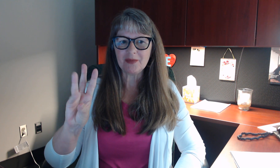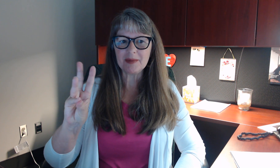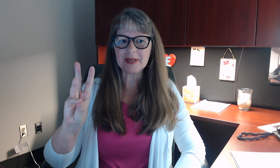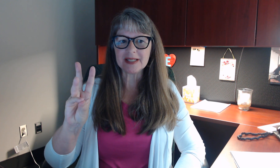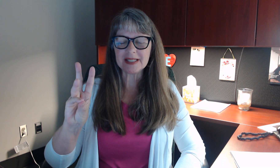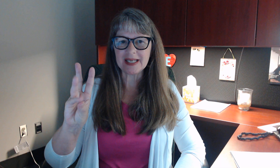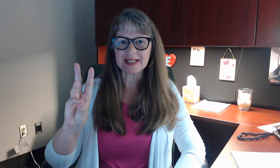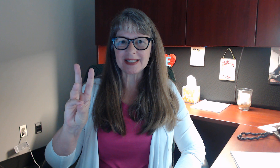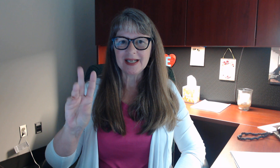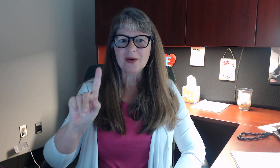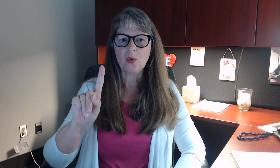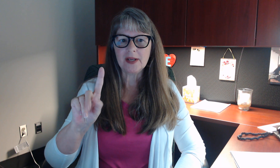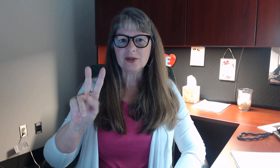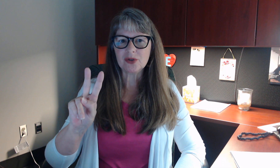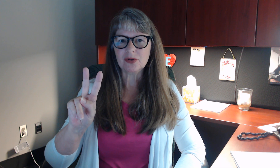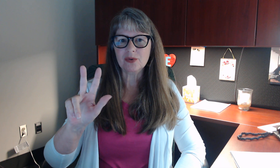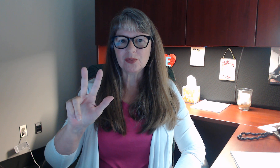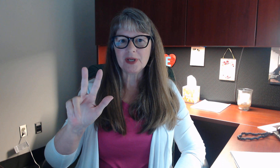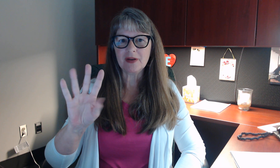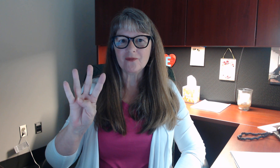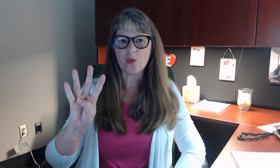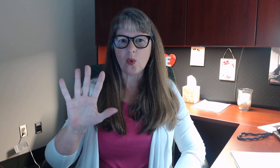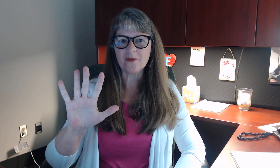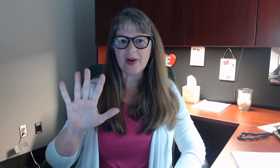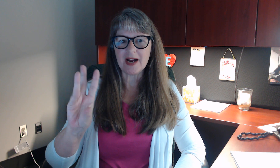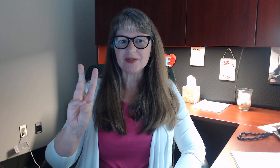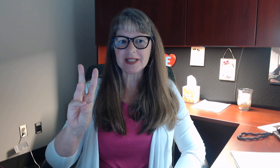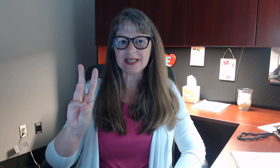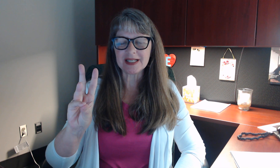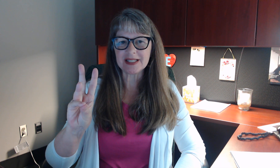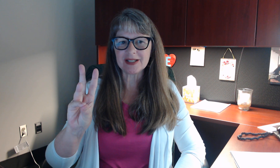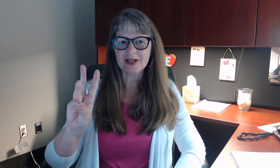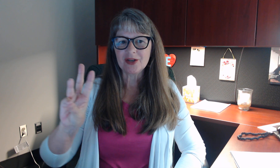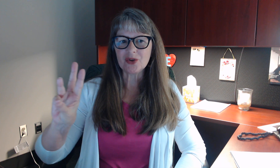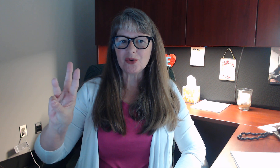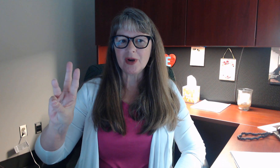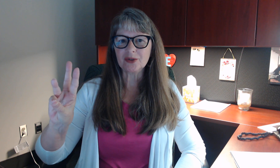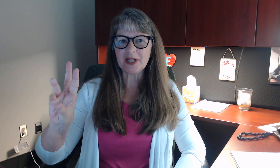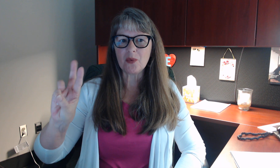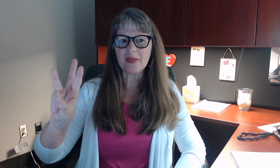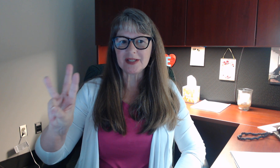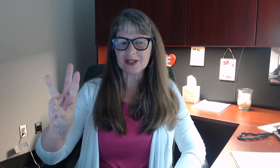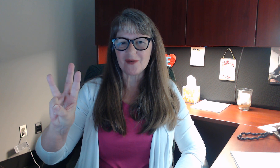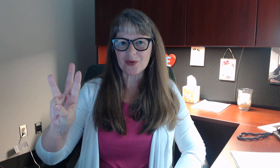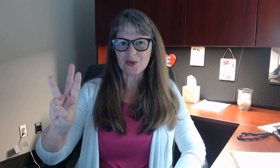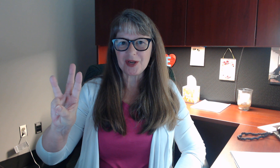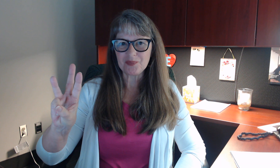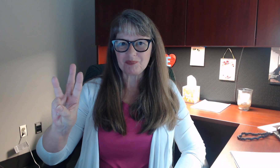But it's a 6. 1, 2, 3, 4, 5, 6. So you understand why this is not for 3, right?